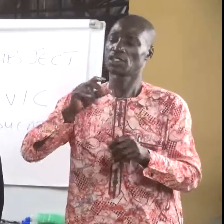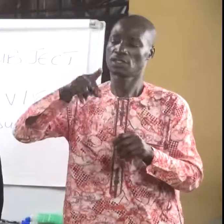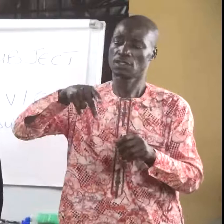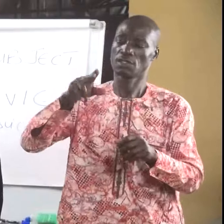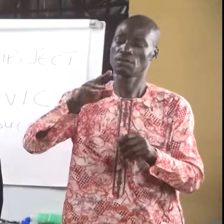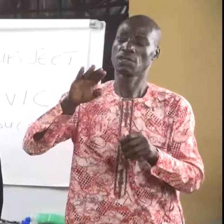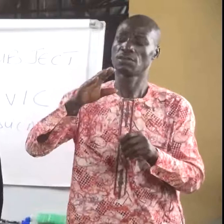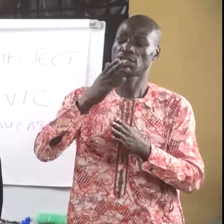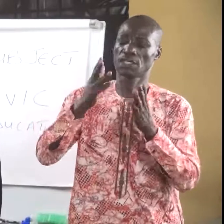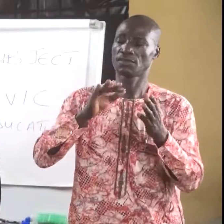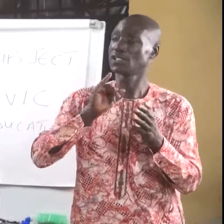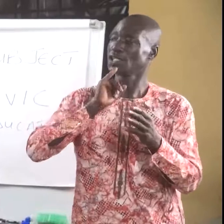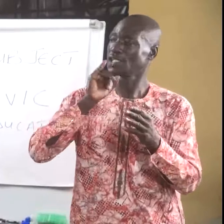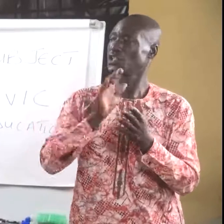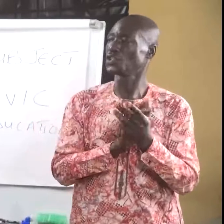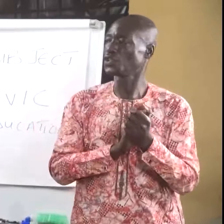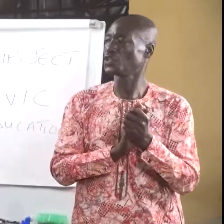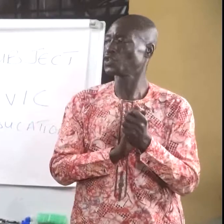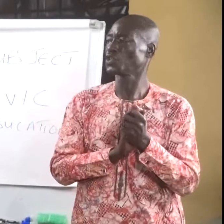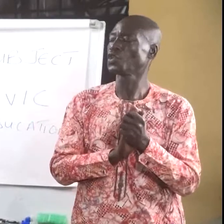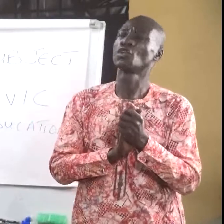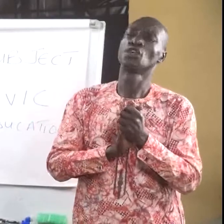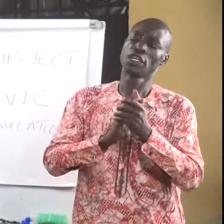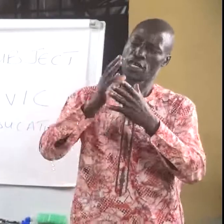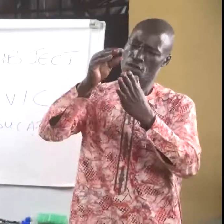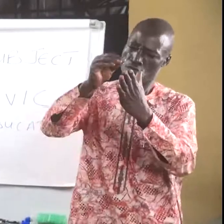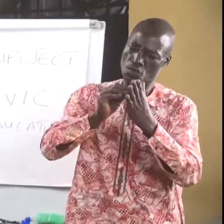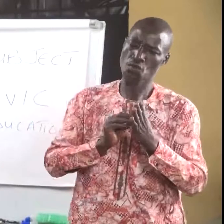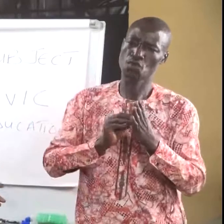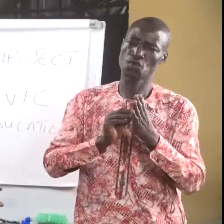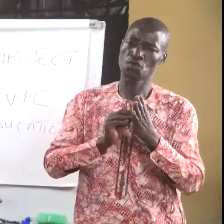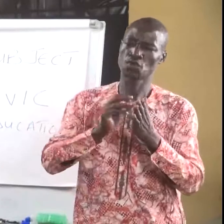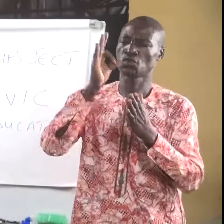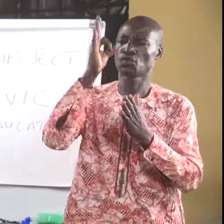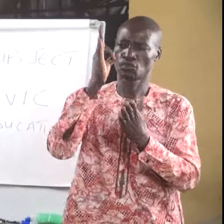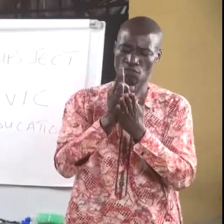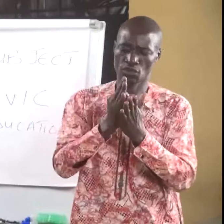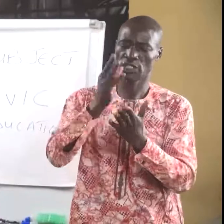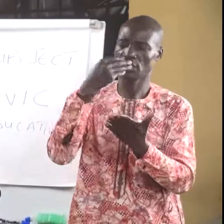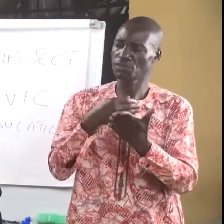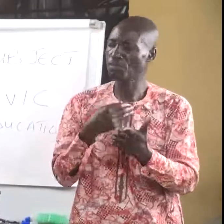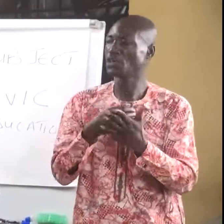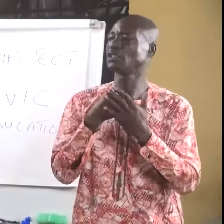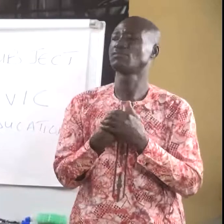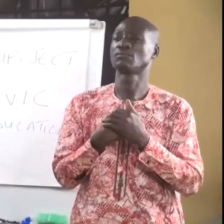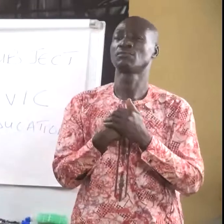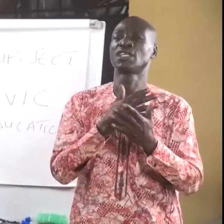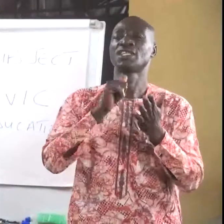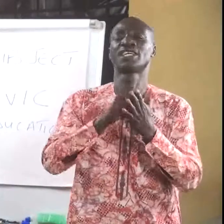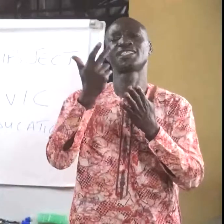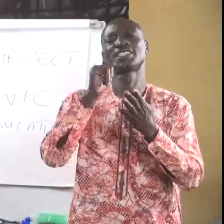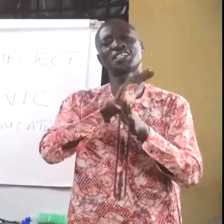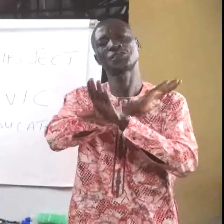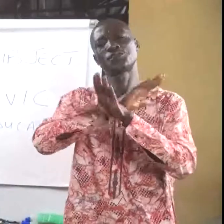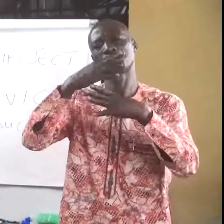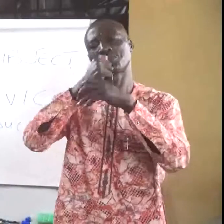service has its own fund from the revenue of the government. And I explained to you that since they make no gain,